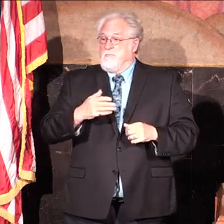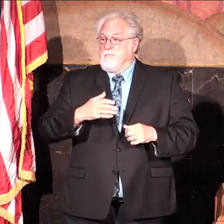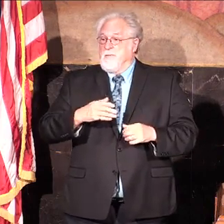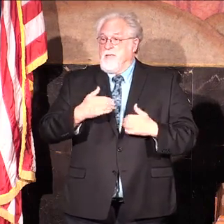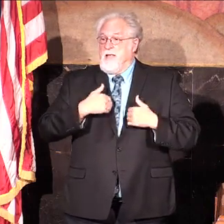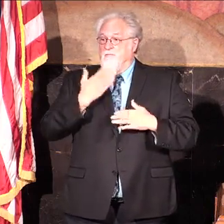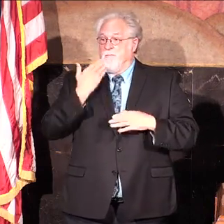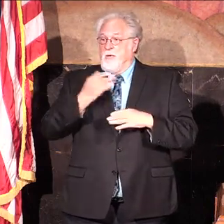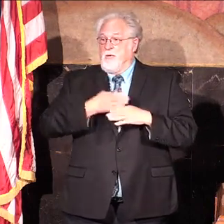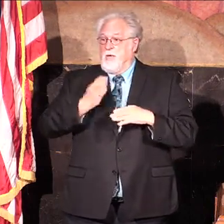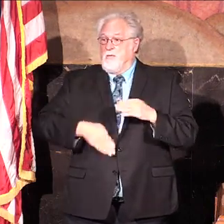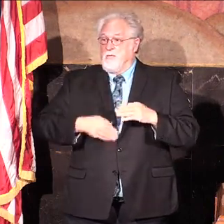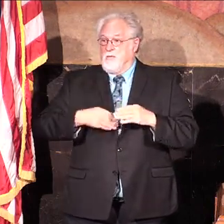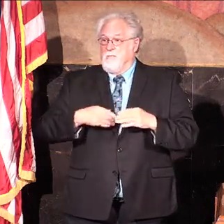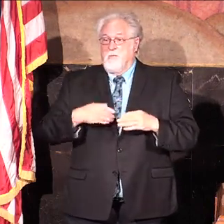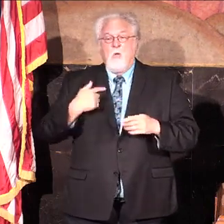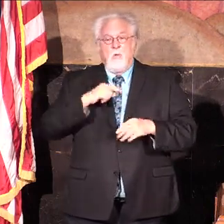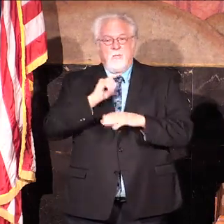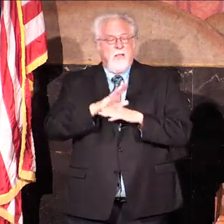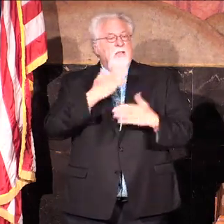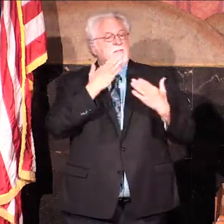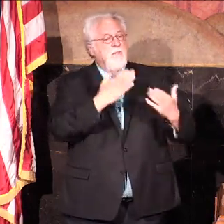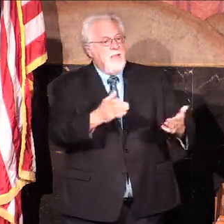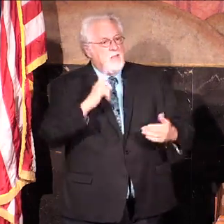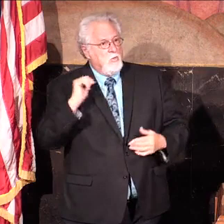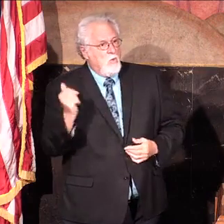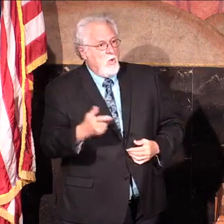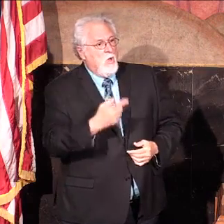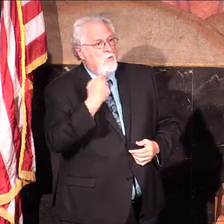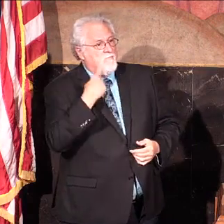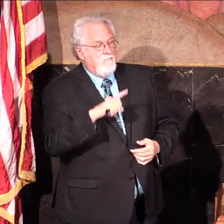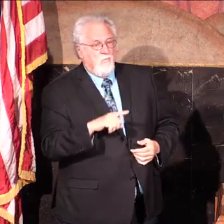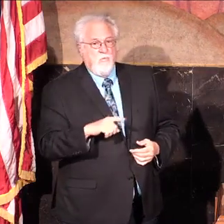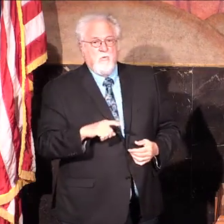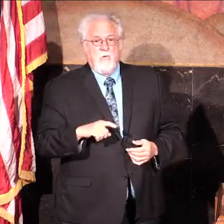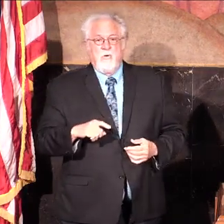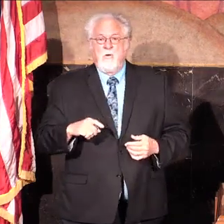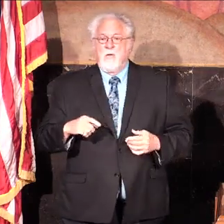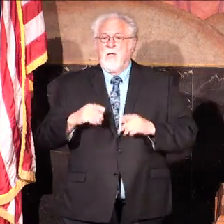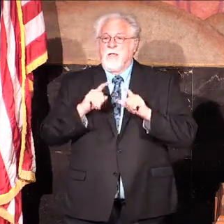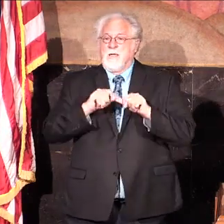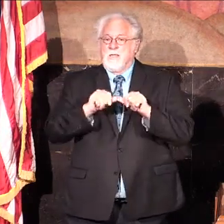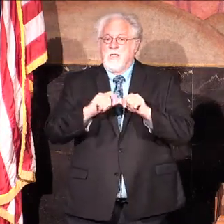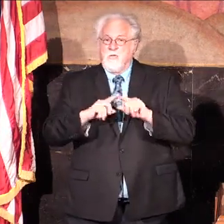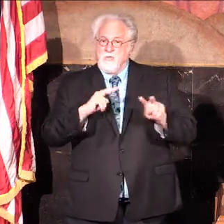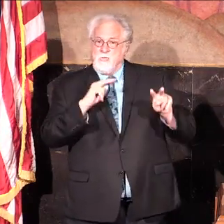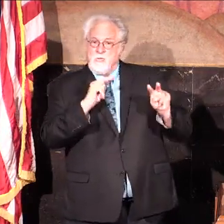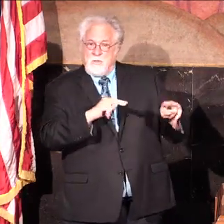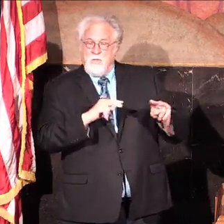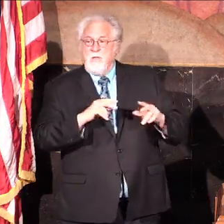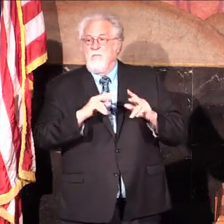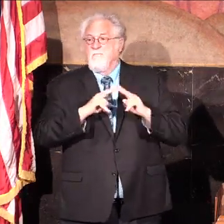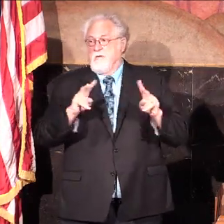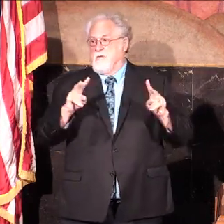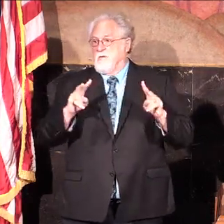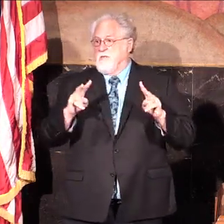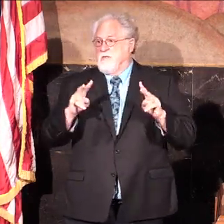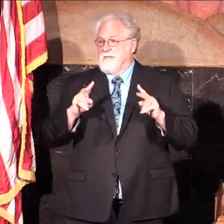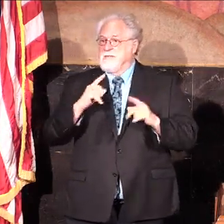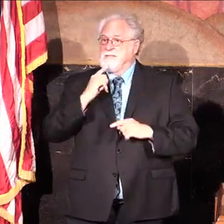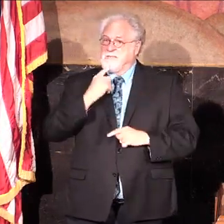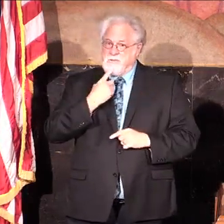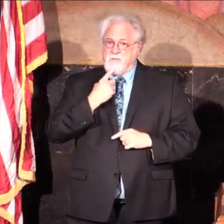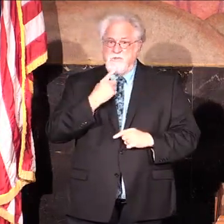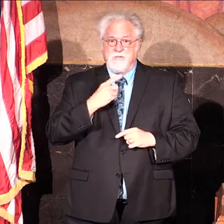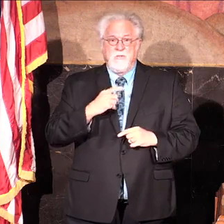committed to doing all of that. Look, I want to thank you all for continuing to cover this matter. It's obviously very